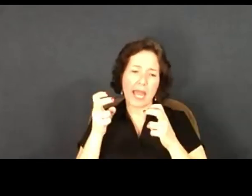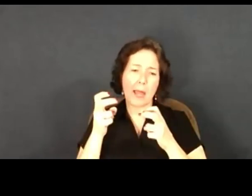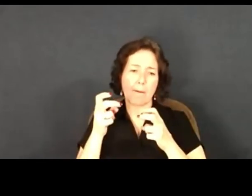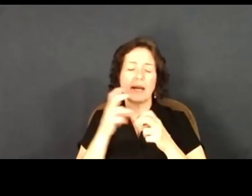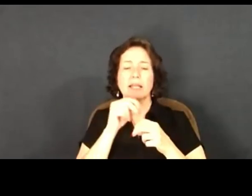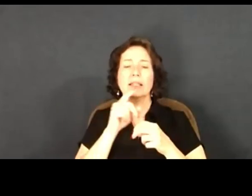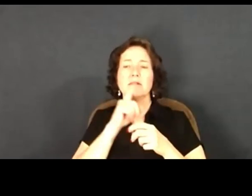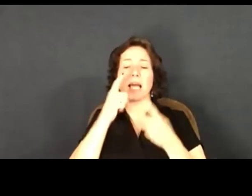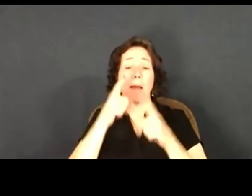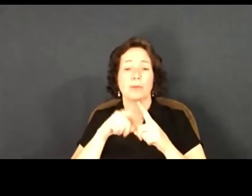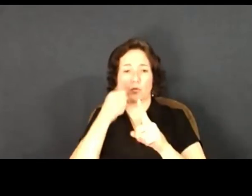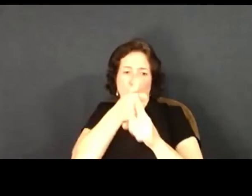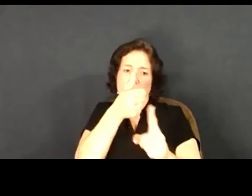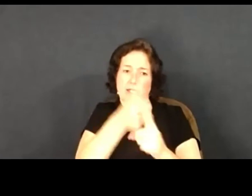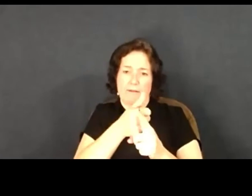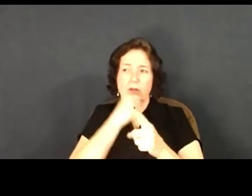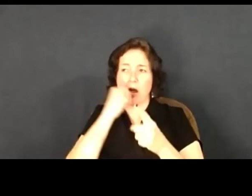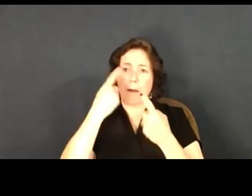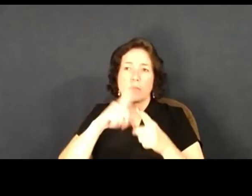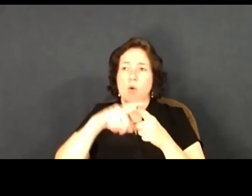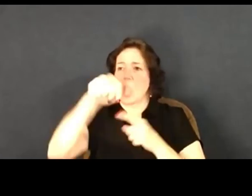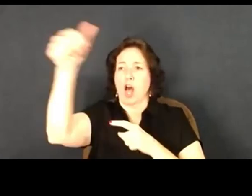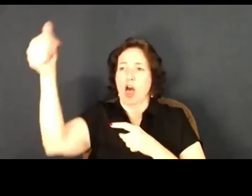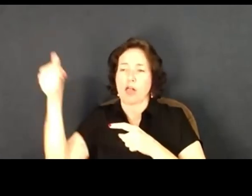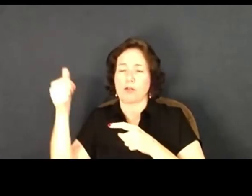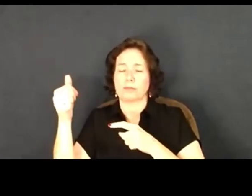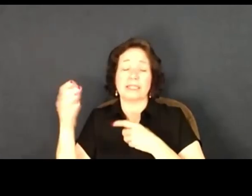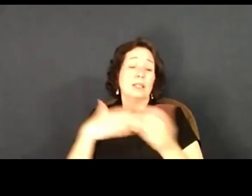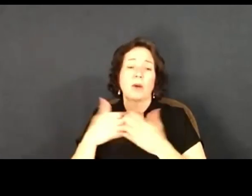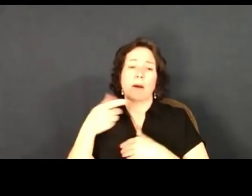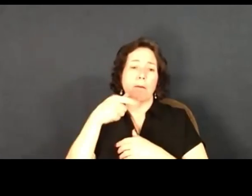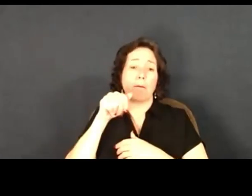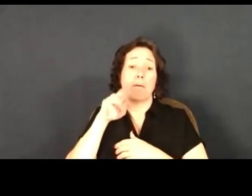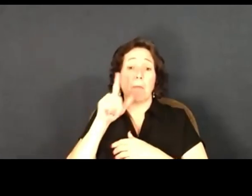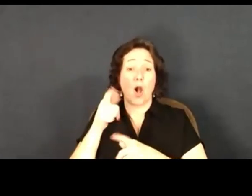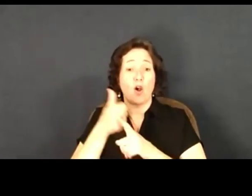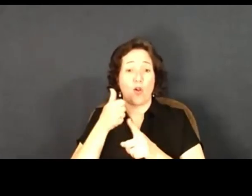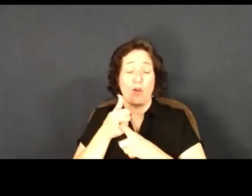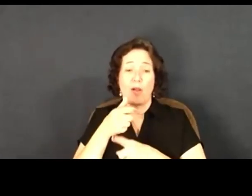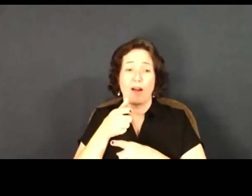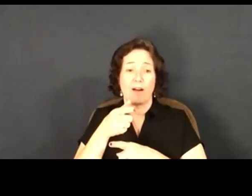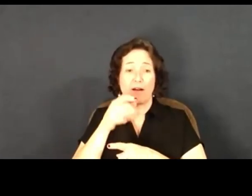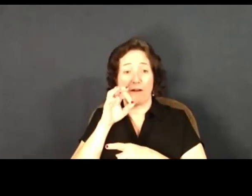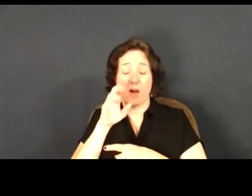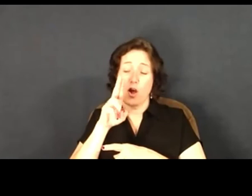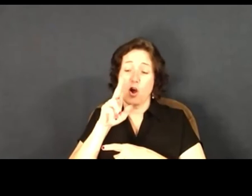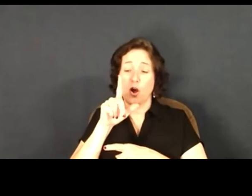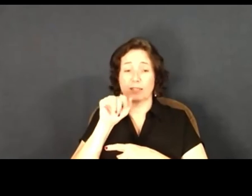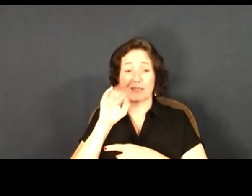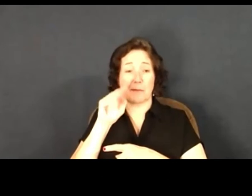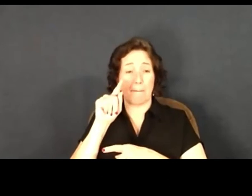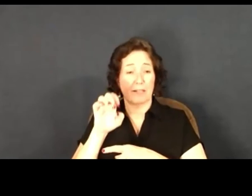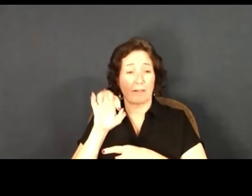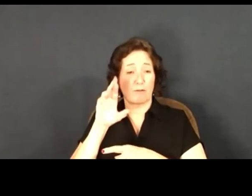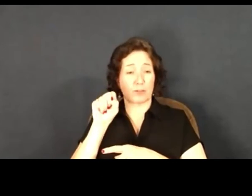to you, whatever it is. Paul is many things. He's an ultimate frisbee player. He's a